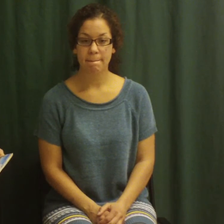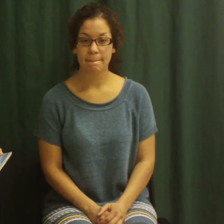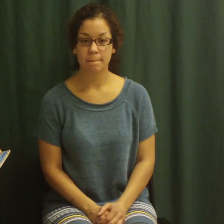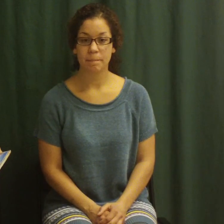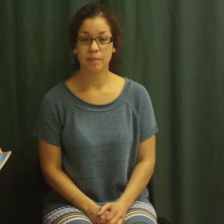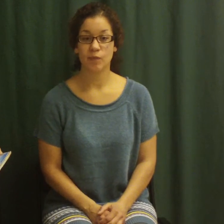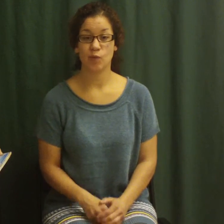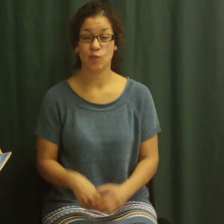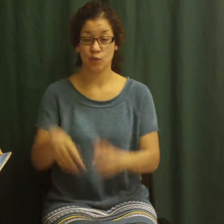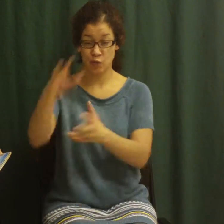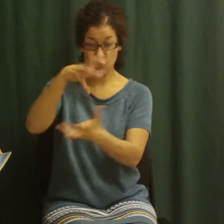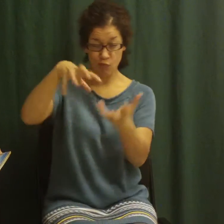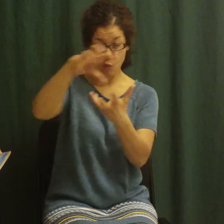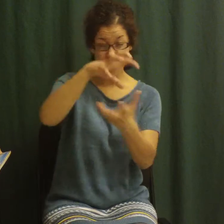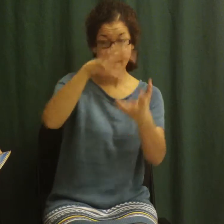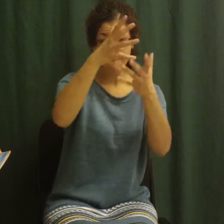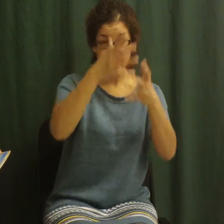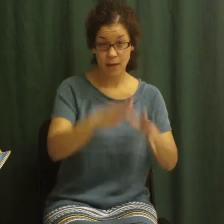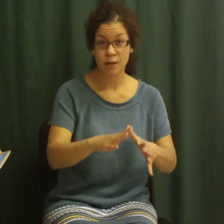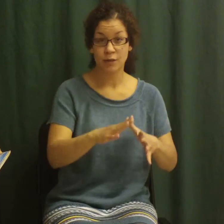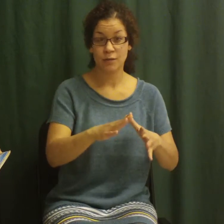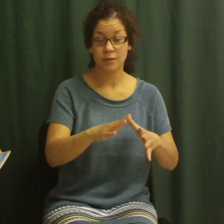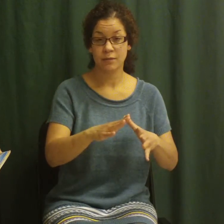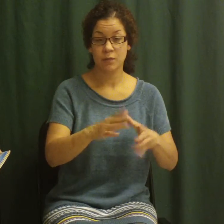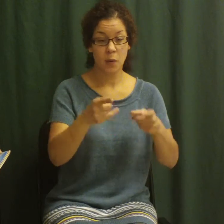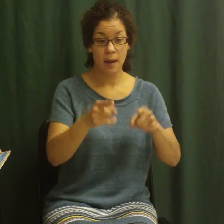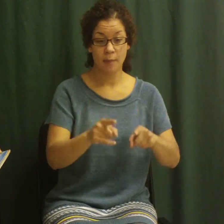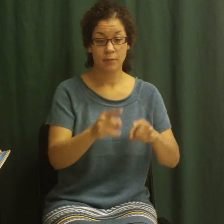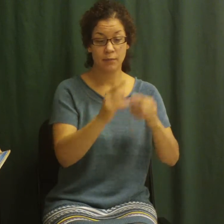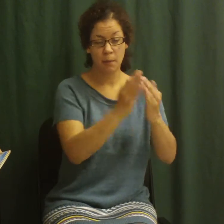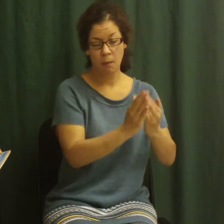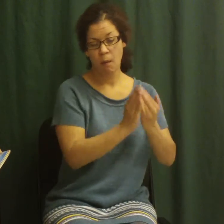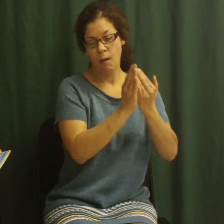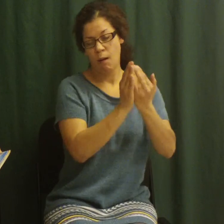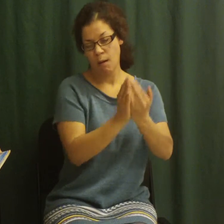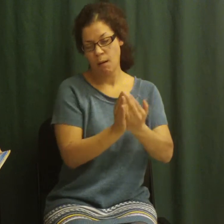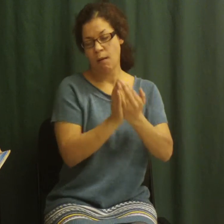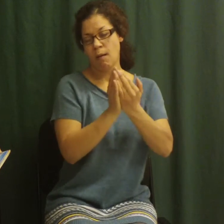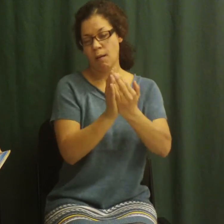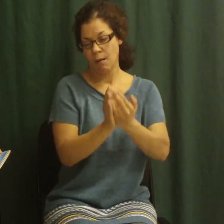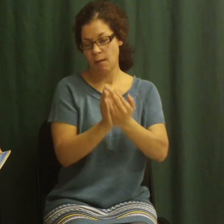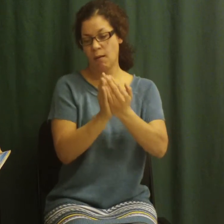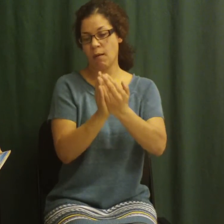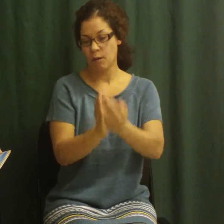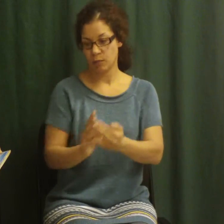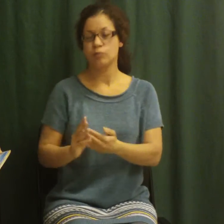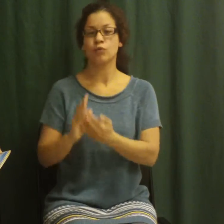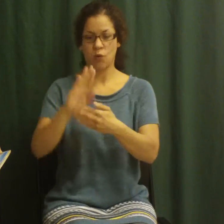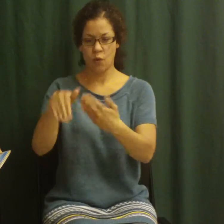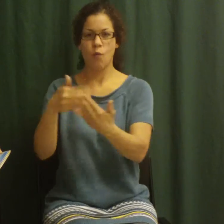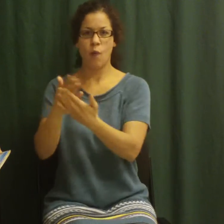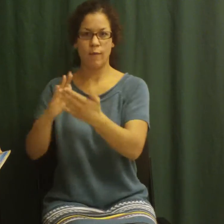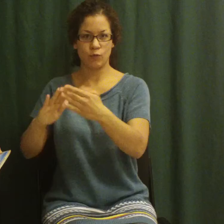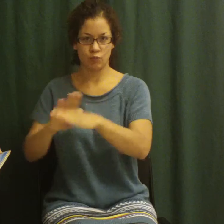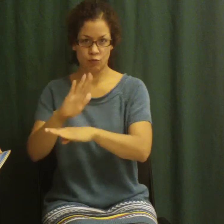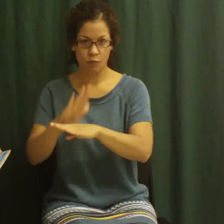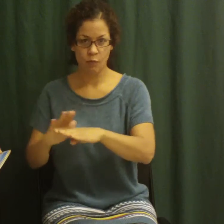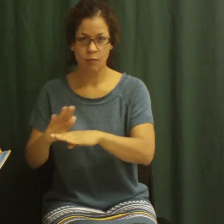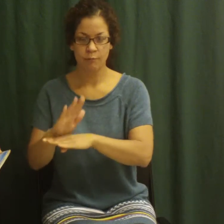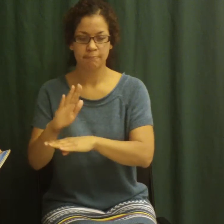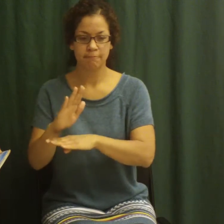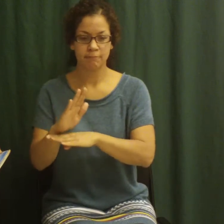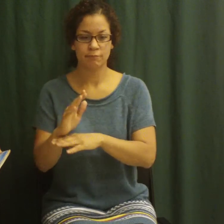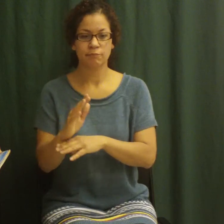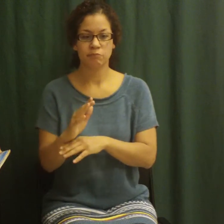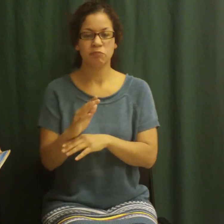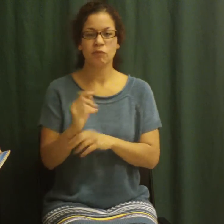When the storm was over, we rowed back to shore and buried the chest. We drew a map so we could find the